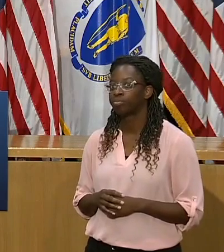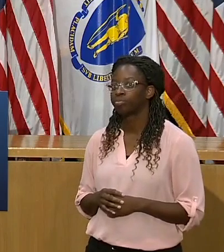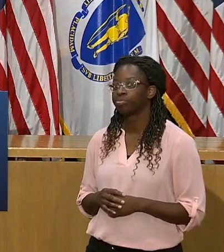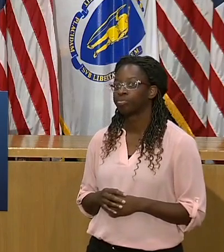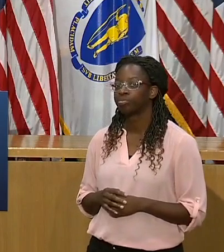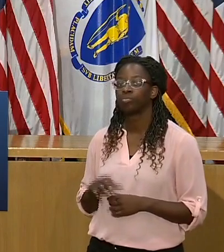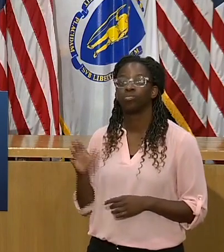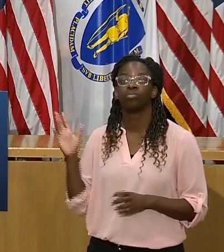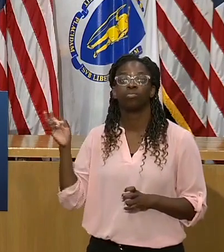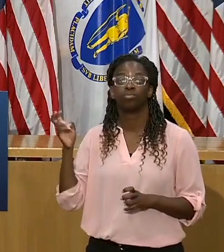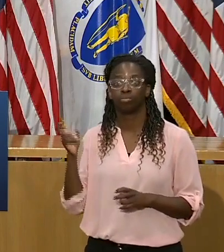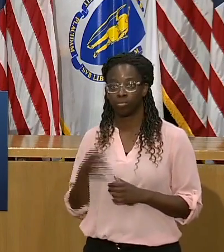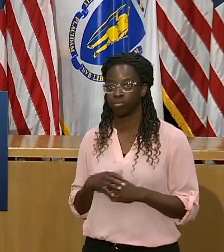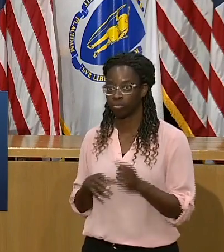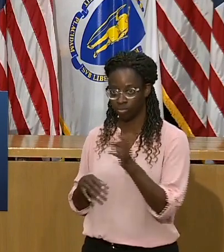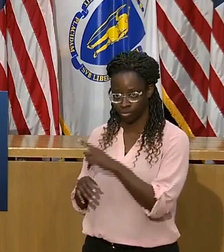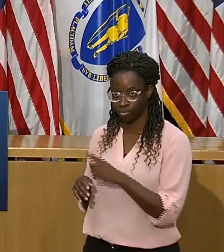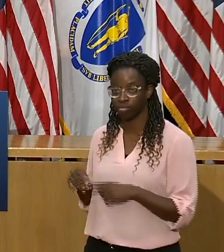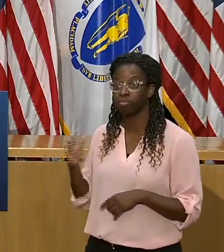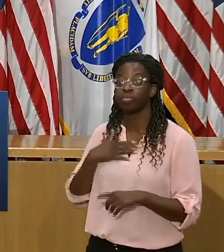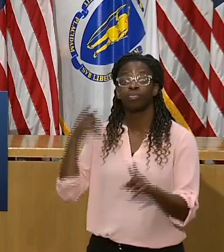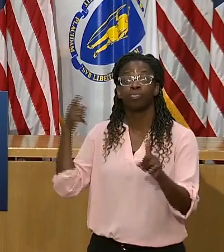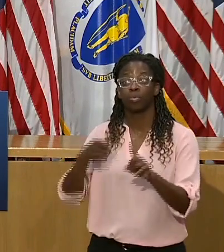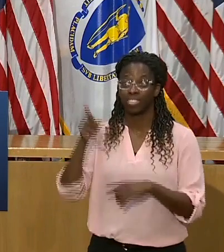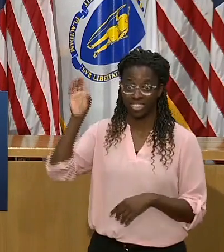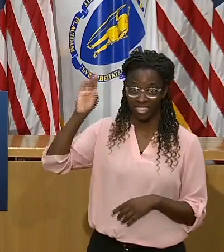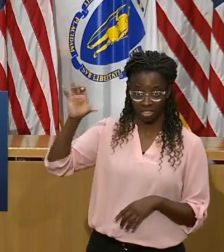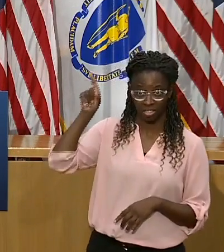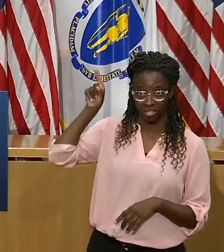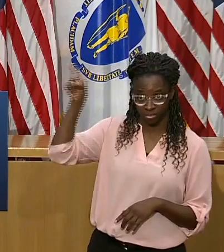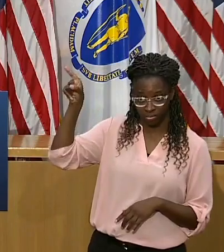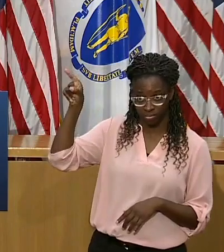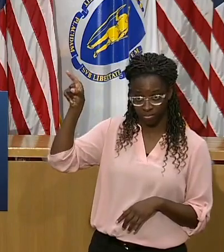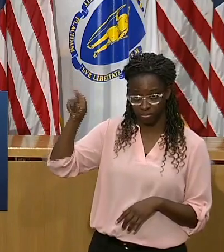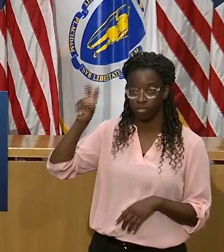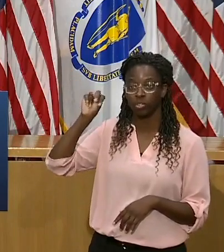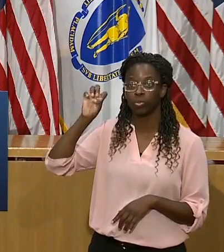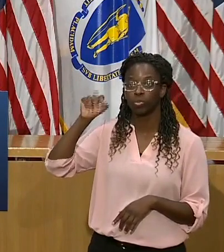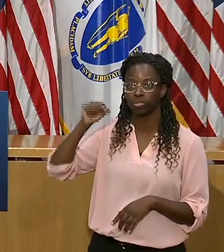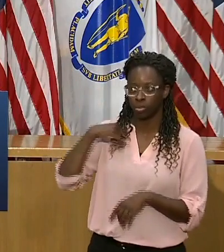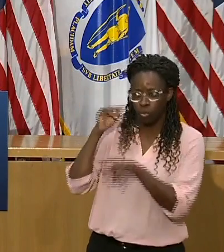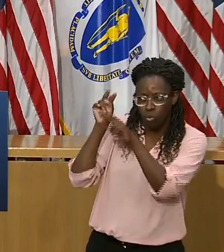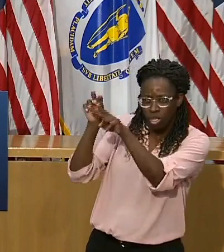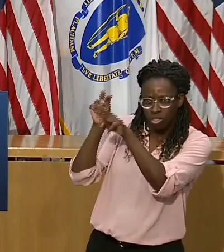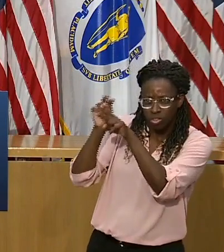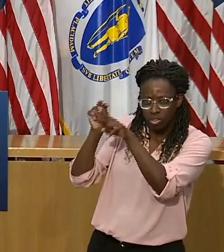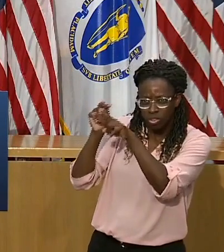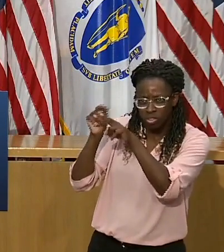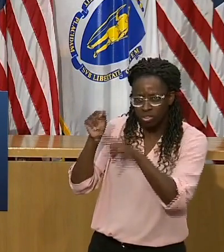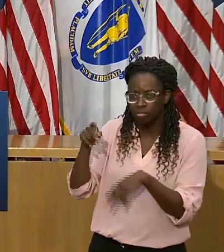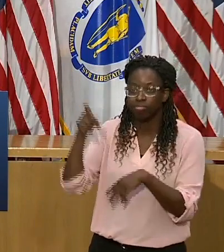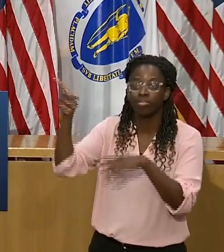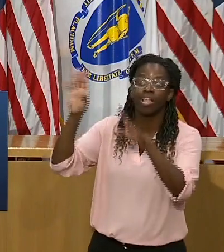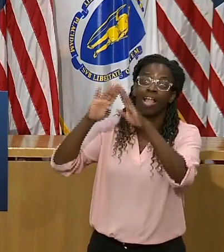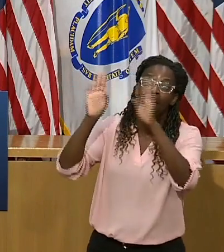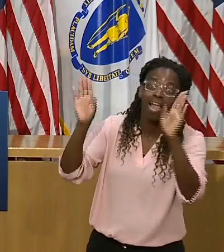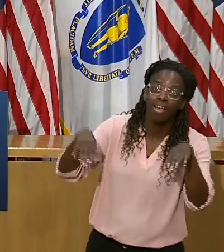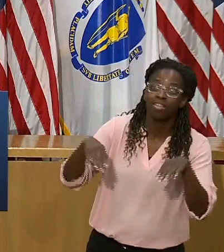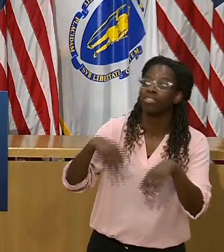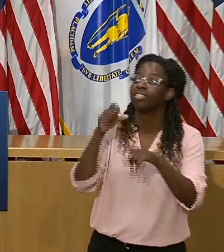and the Senate in Washington and the administration on a whole series of initiatives, some of which relate